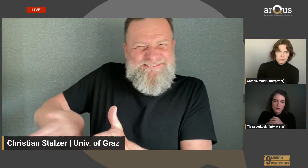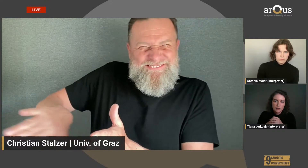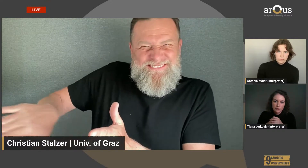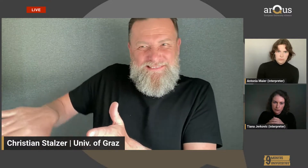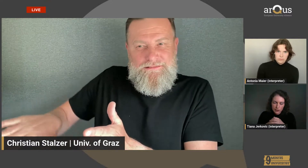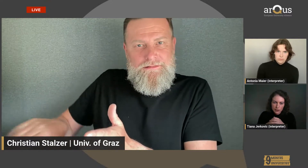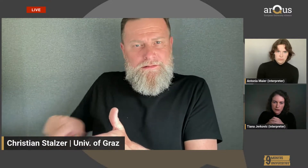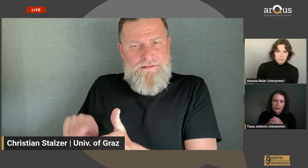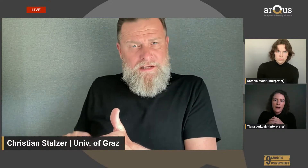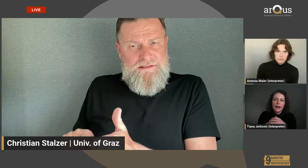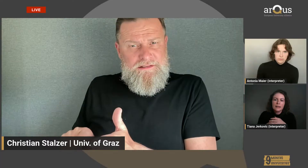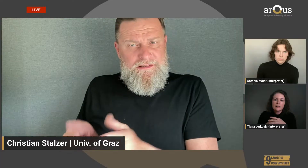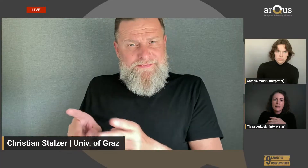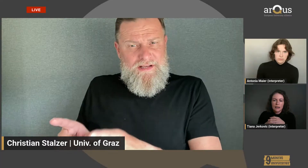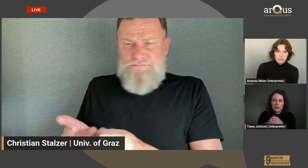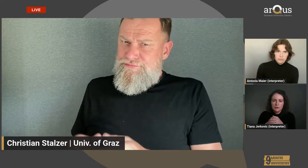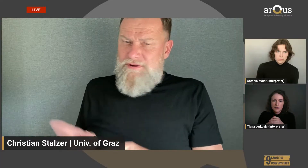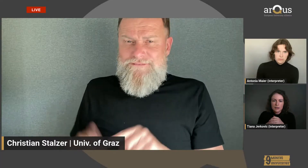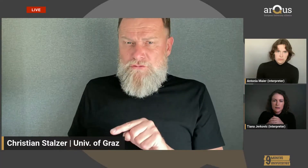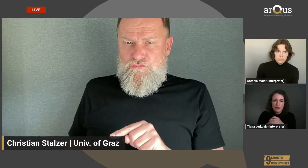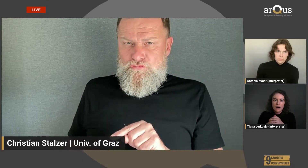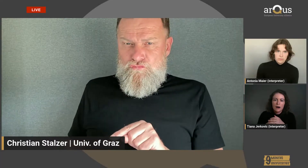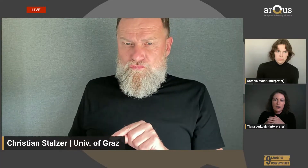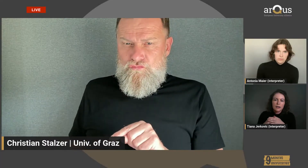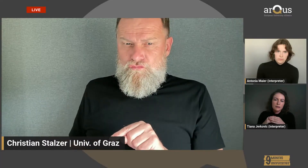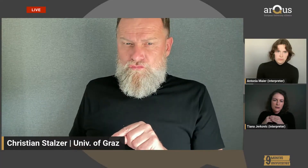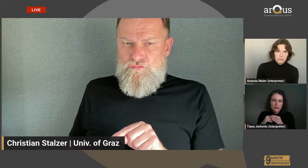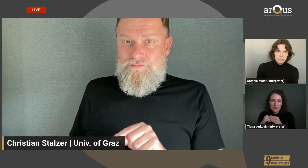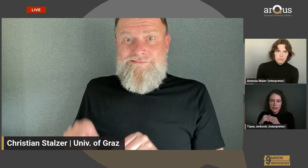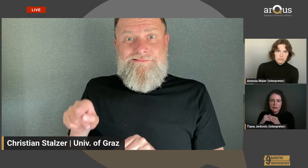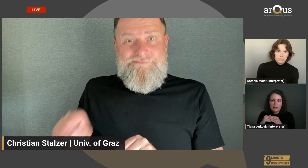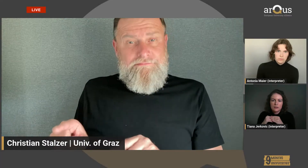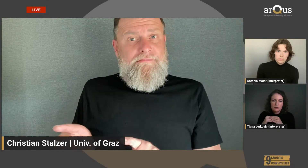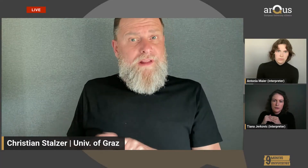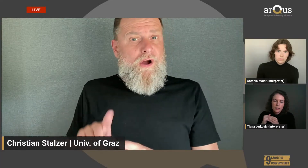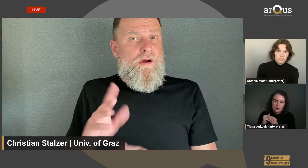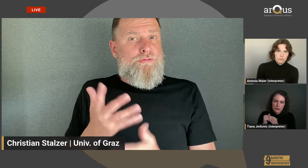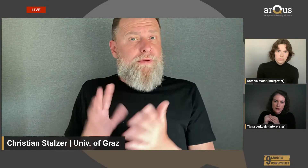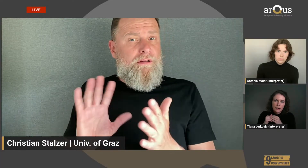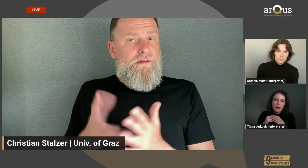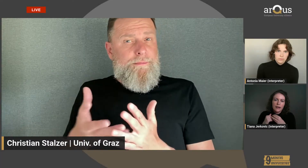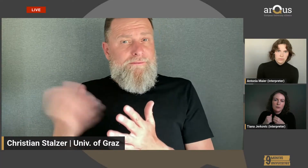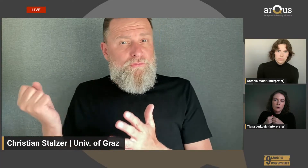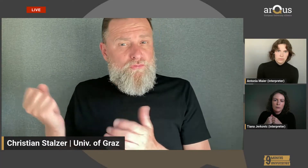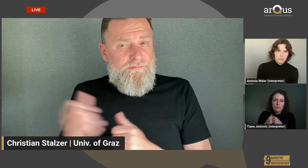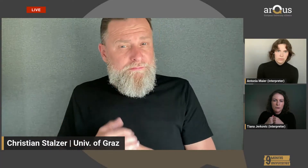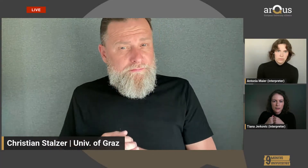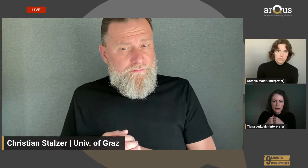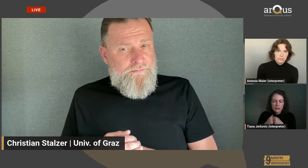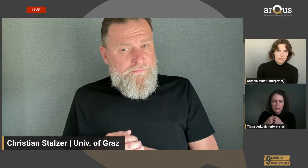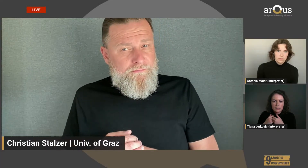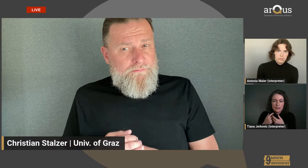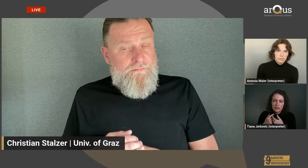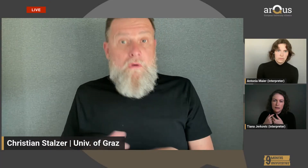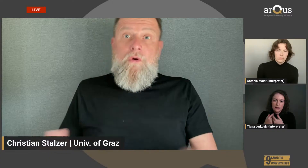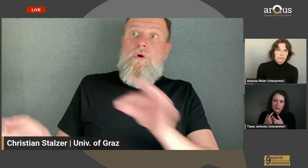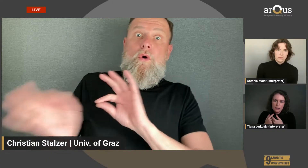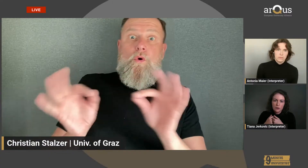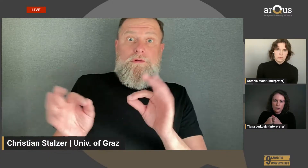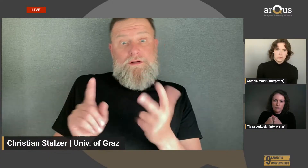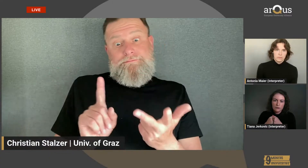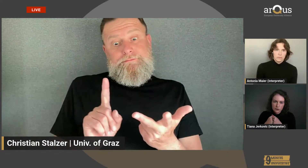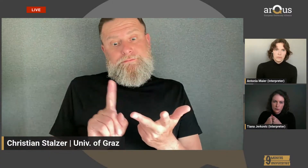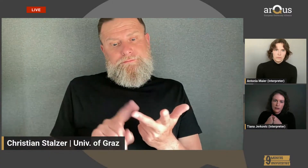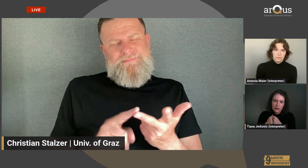language is encouraged, and sign languages are systematically driven out. And the problem with that is that this